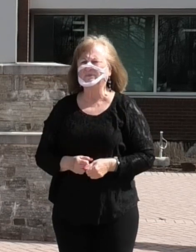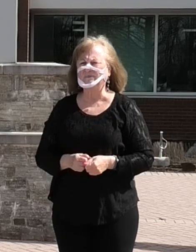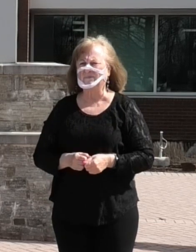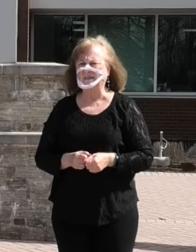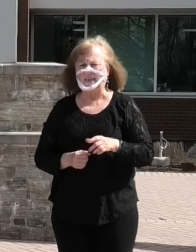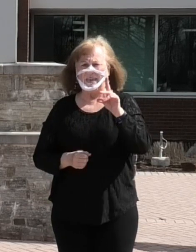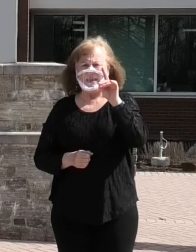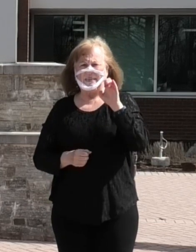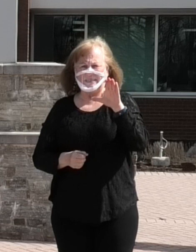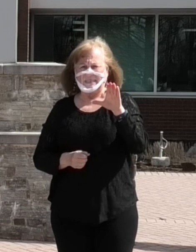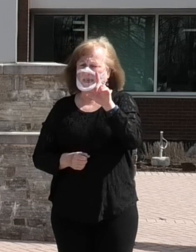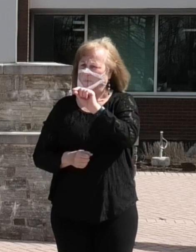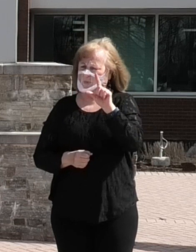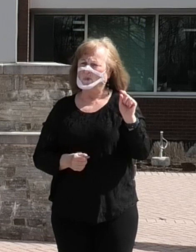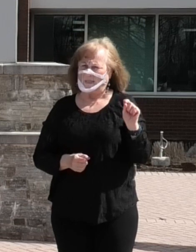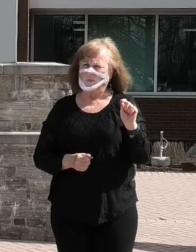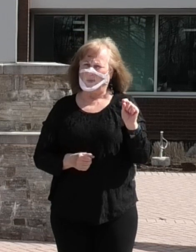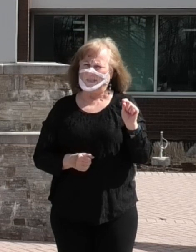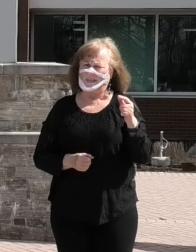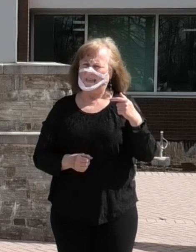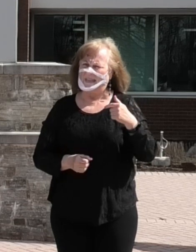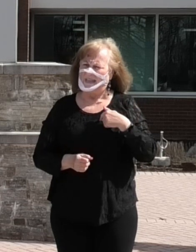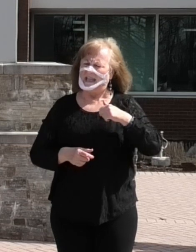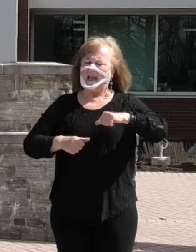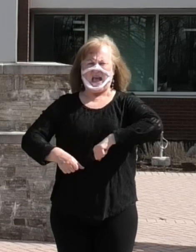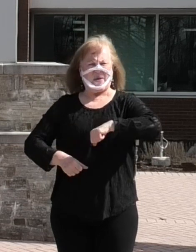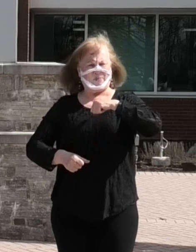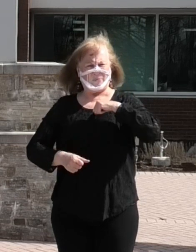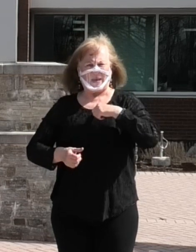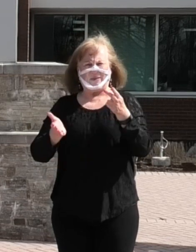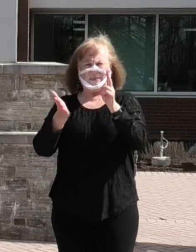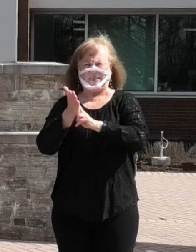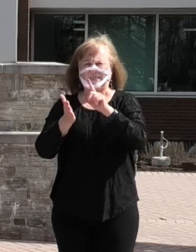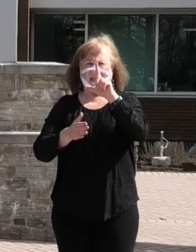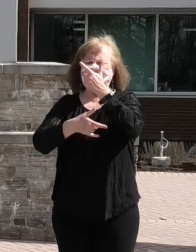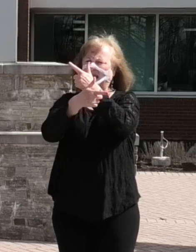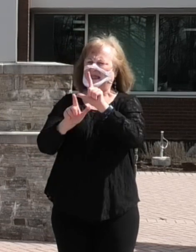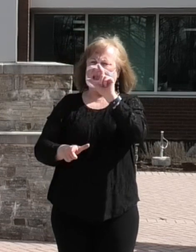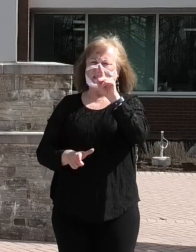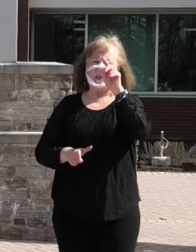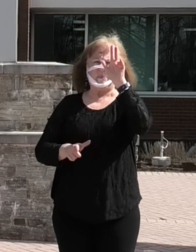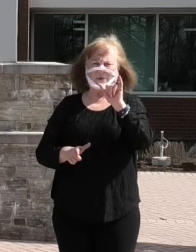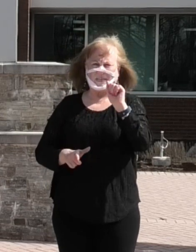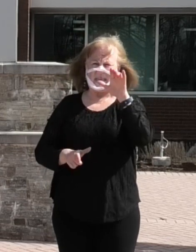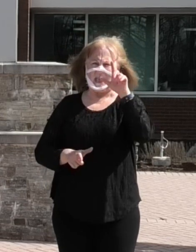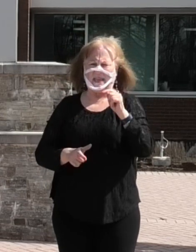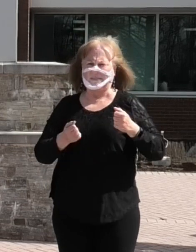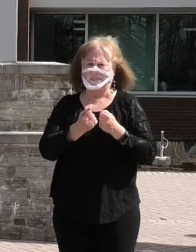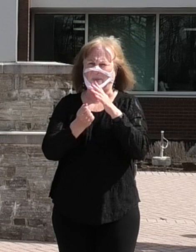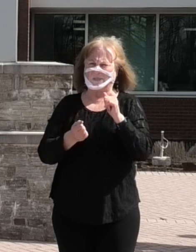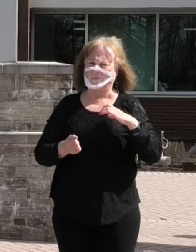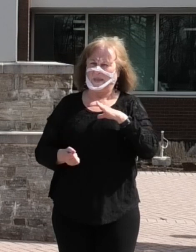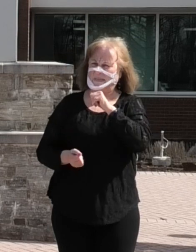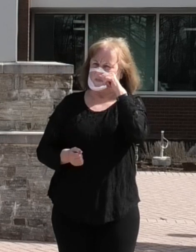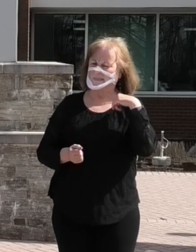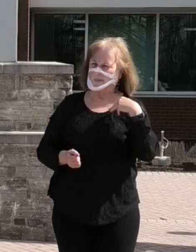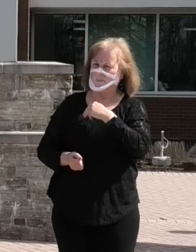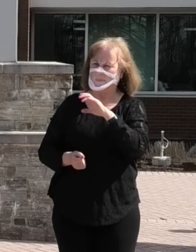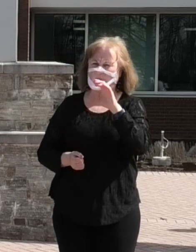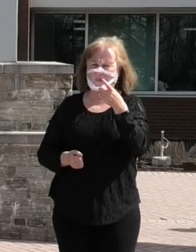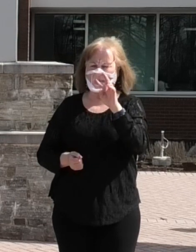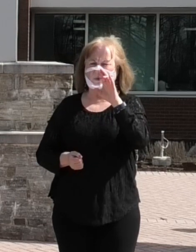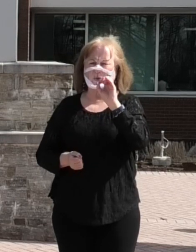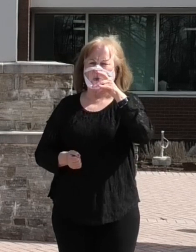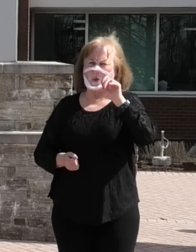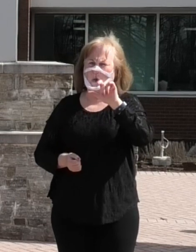In December 2020, I proudly signed the Liberty Act, sponsored by Councilmember Dr. Opal